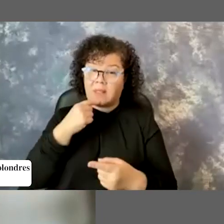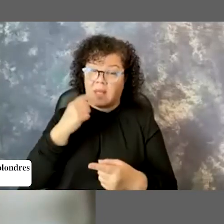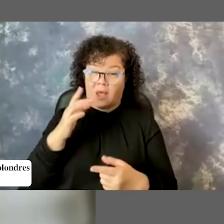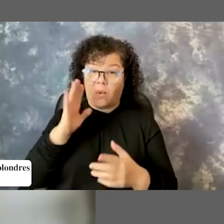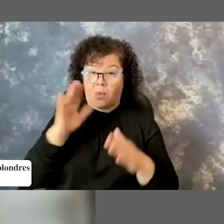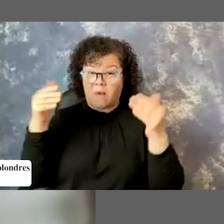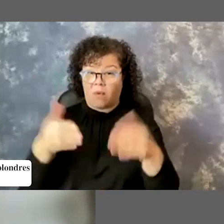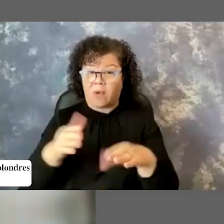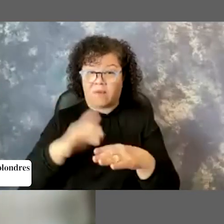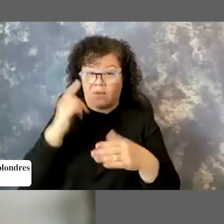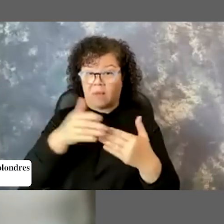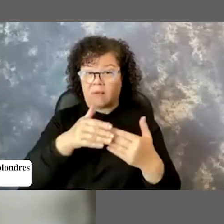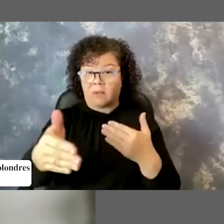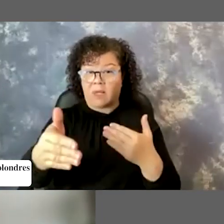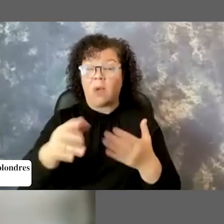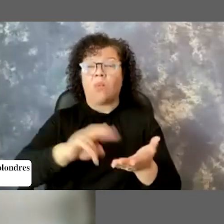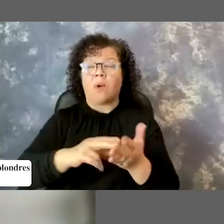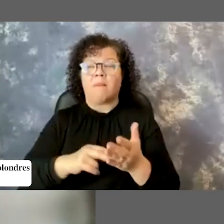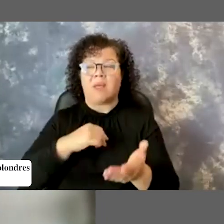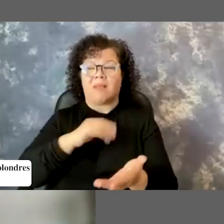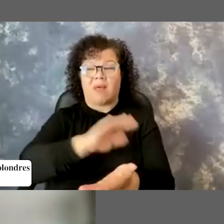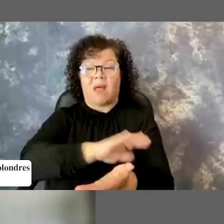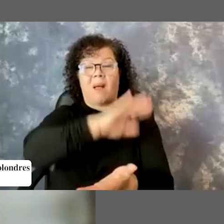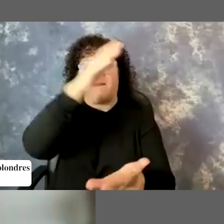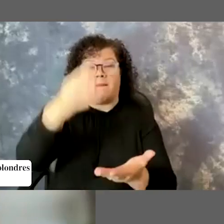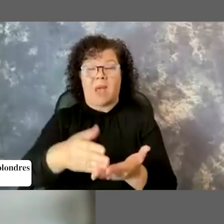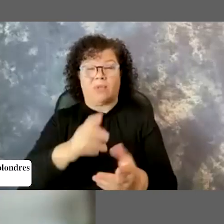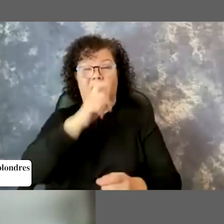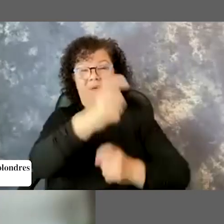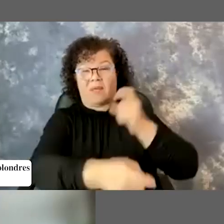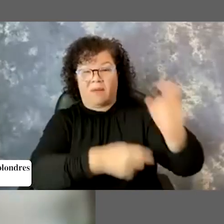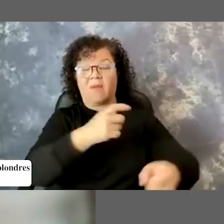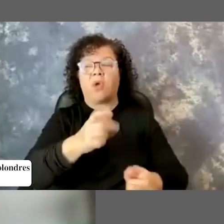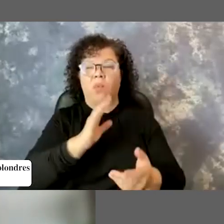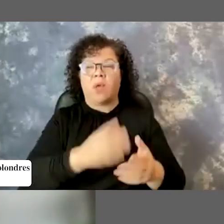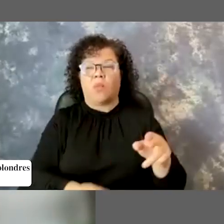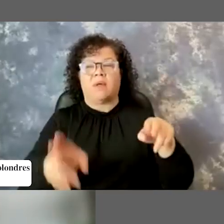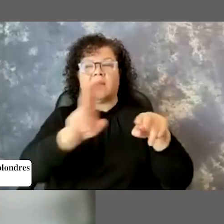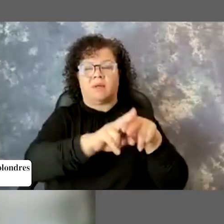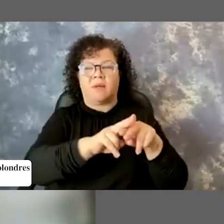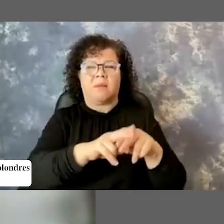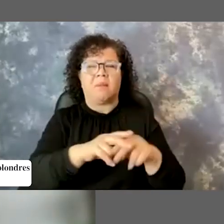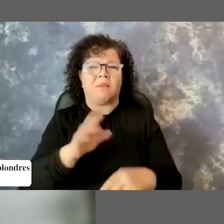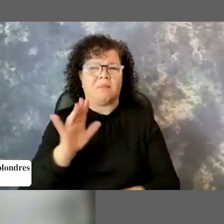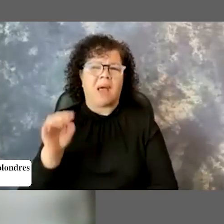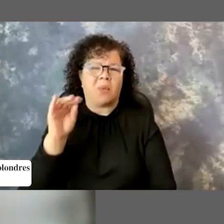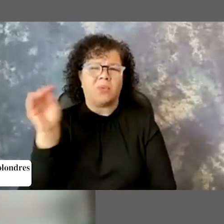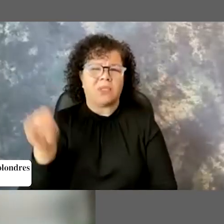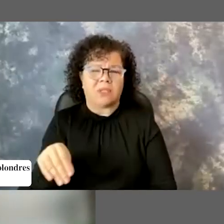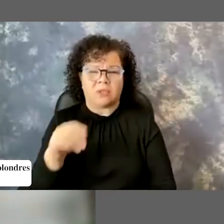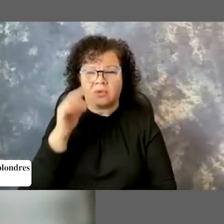hope to increase the amount of our total giving year over year by percentage of total